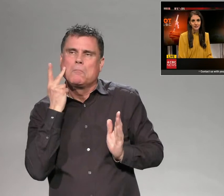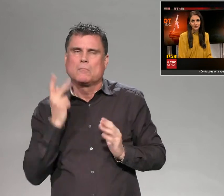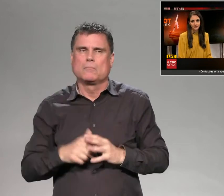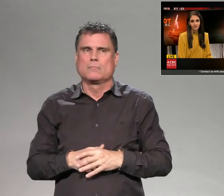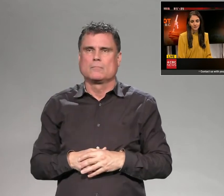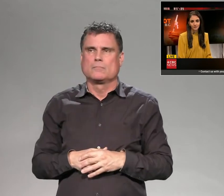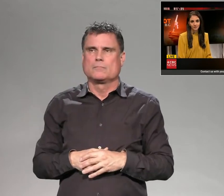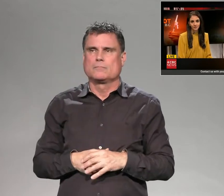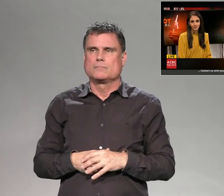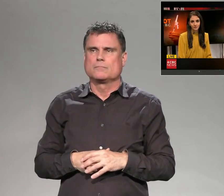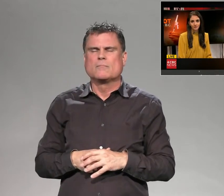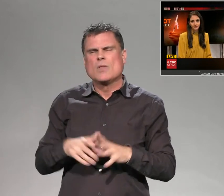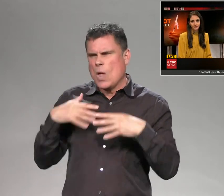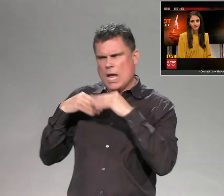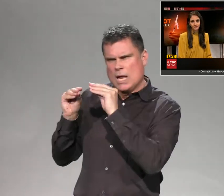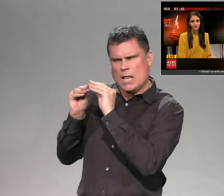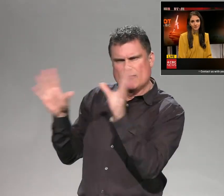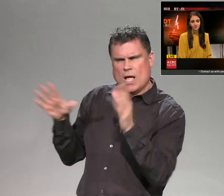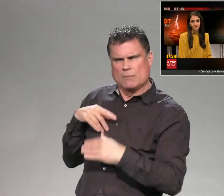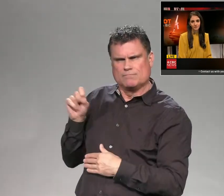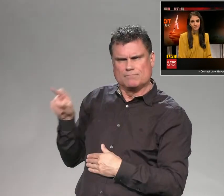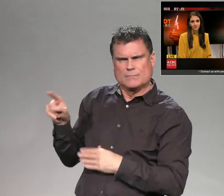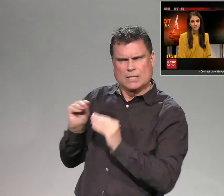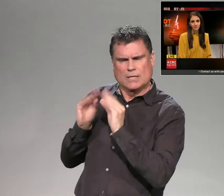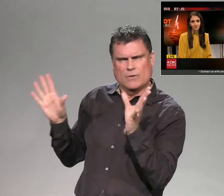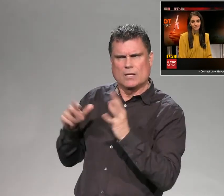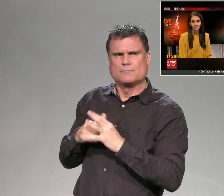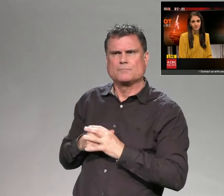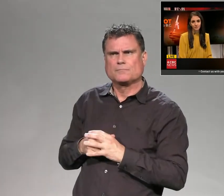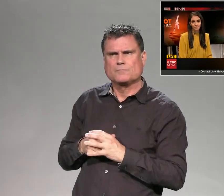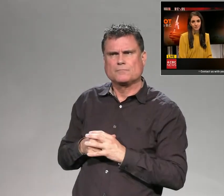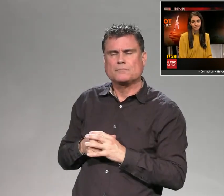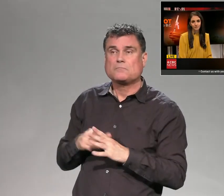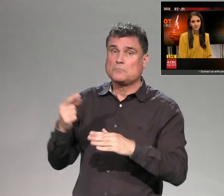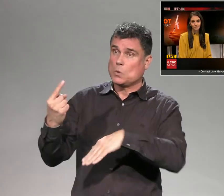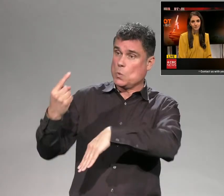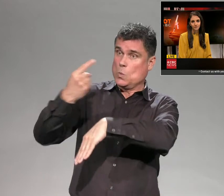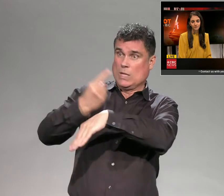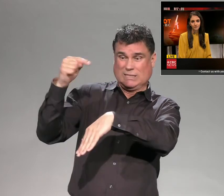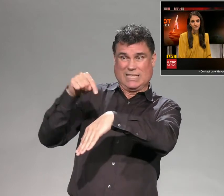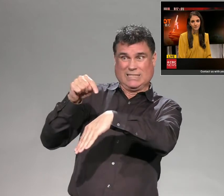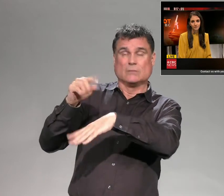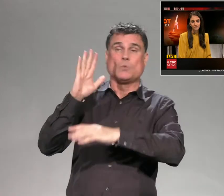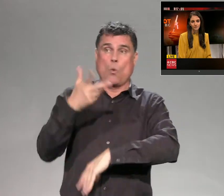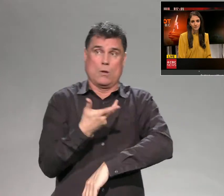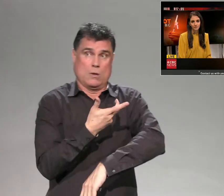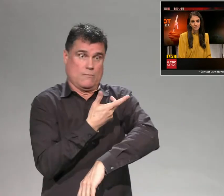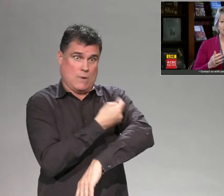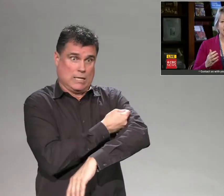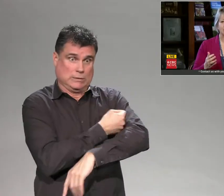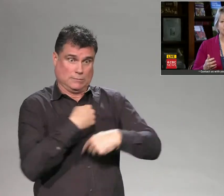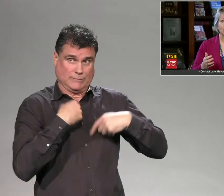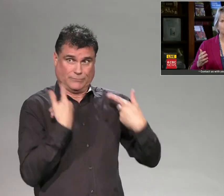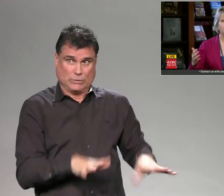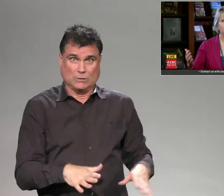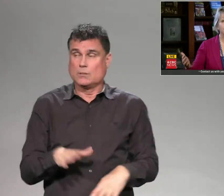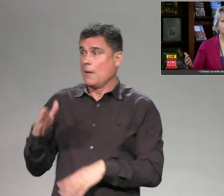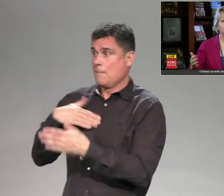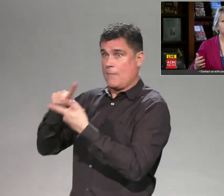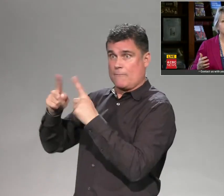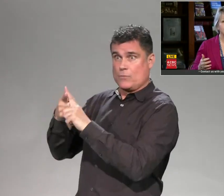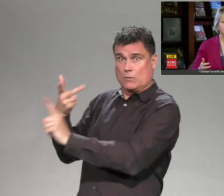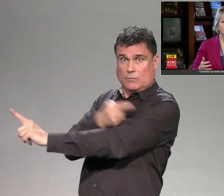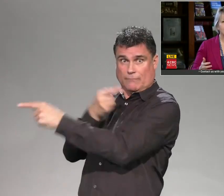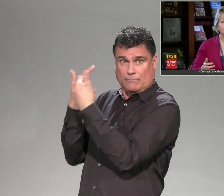doses? Yeah, so that's what another science in action. We used to think that you had to wait 2